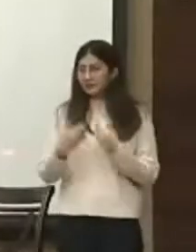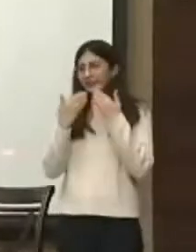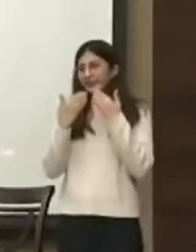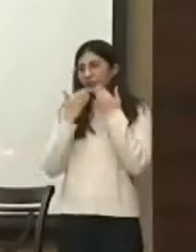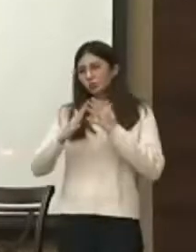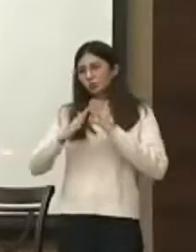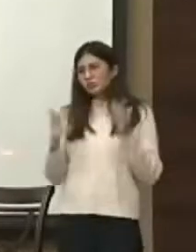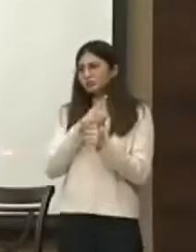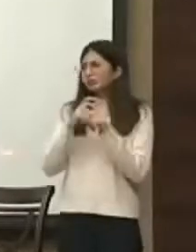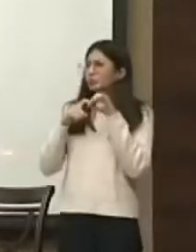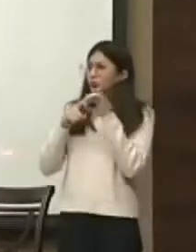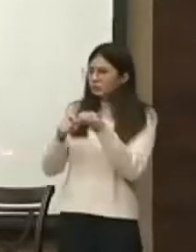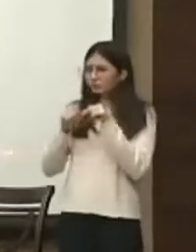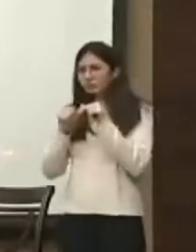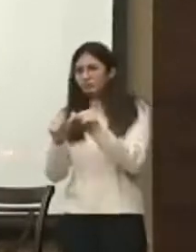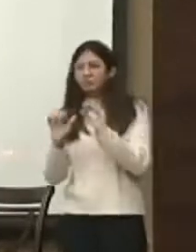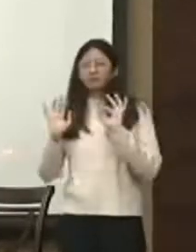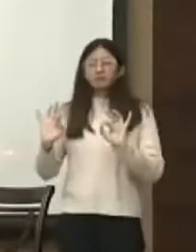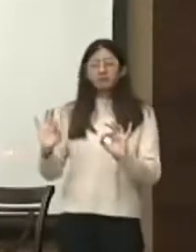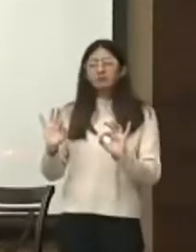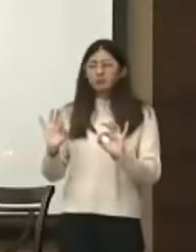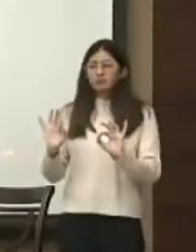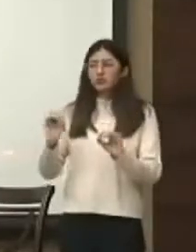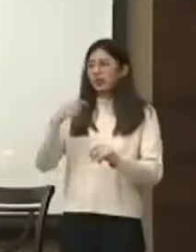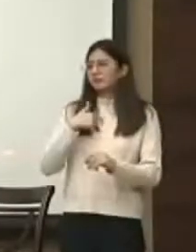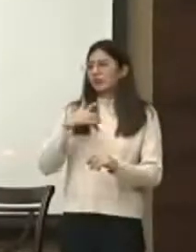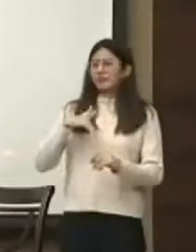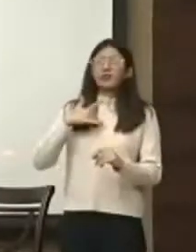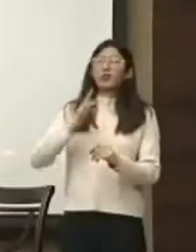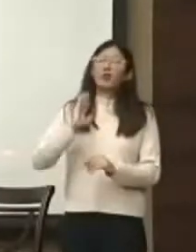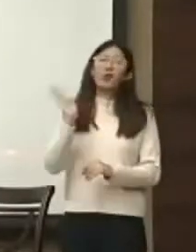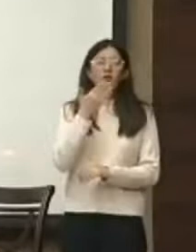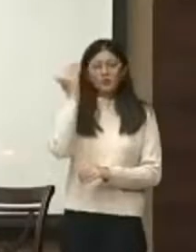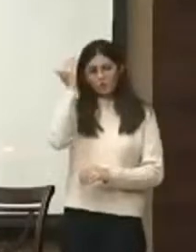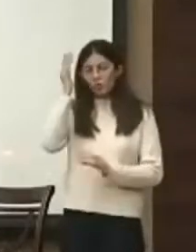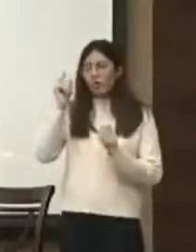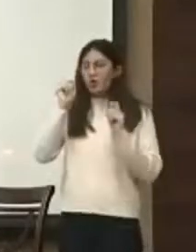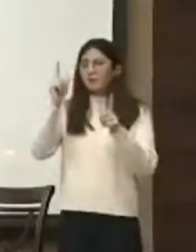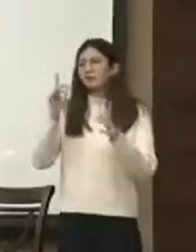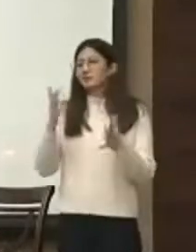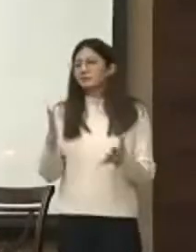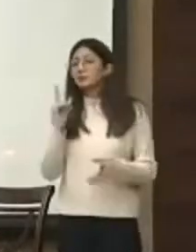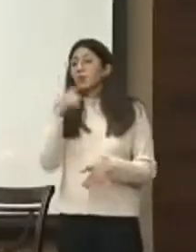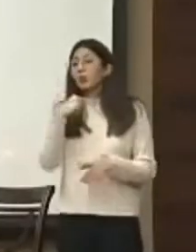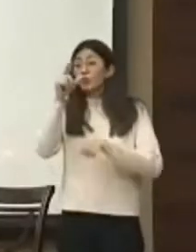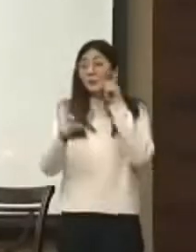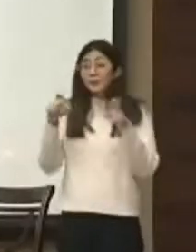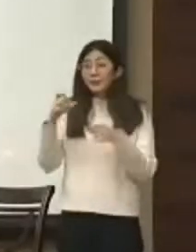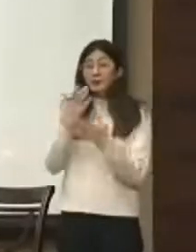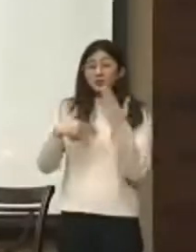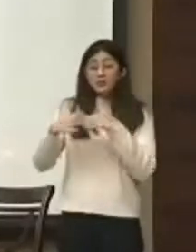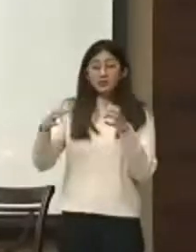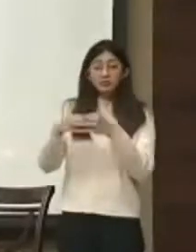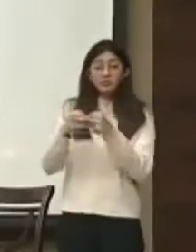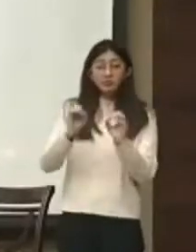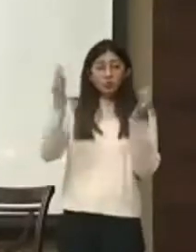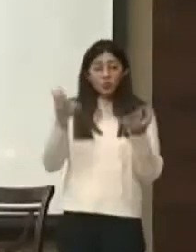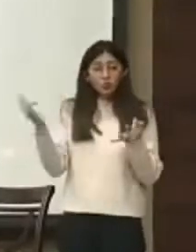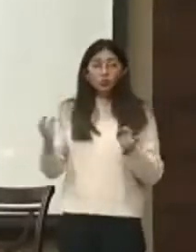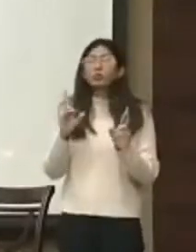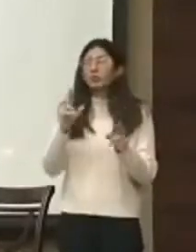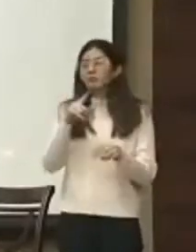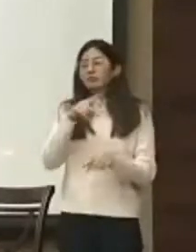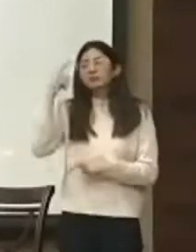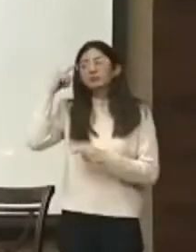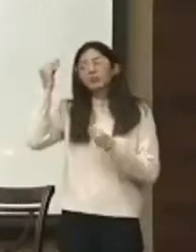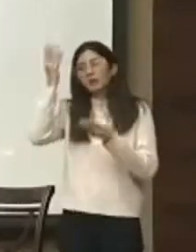answers. And I think it's not an eye opener for the sector for people with disability, but those who are not part of the disability sector will definitely be an eye